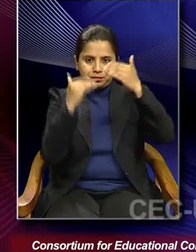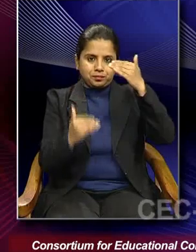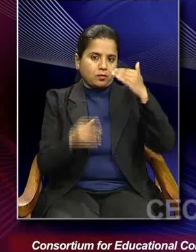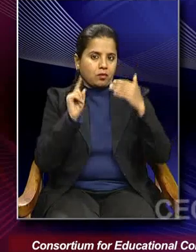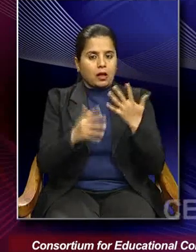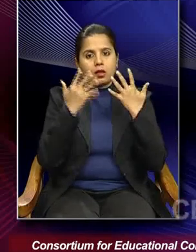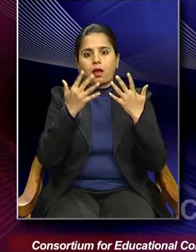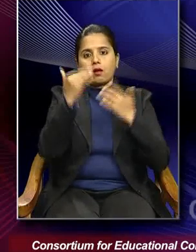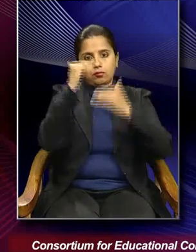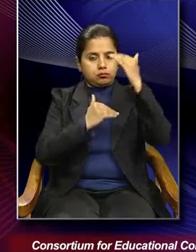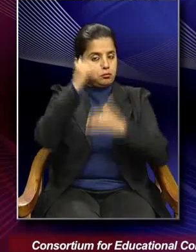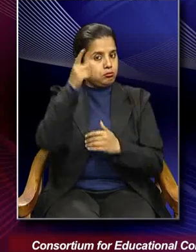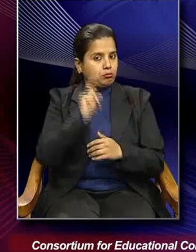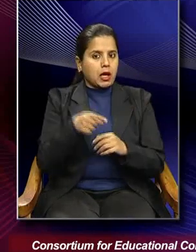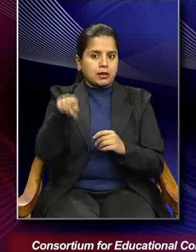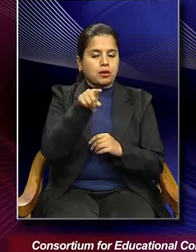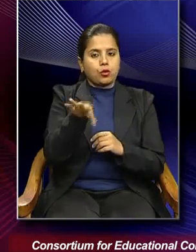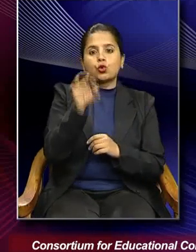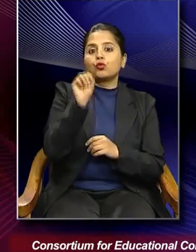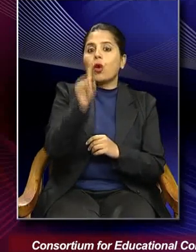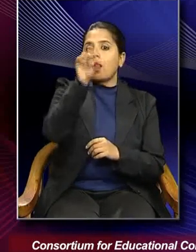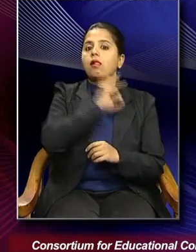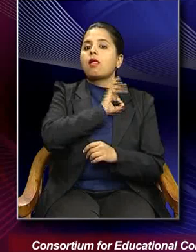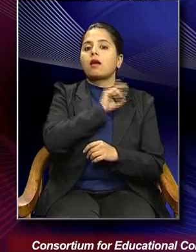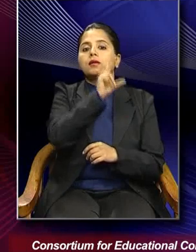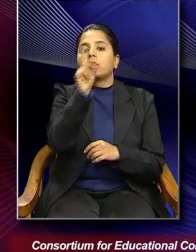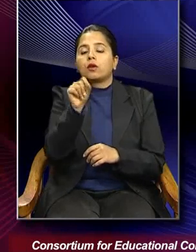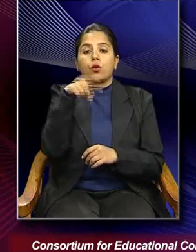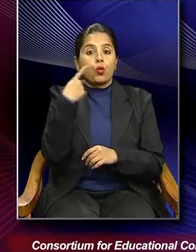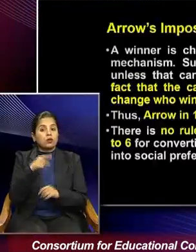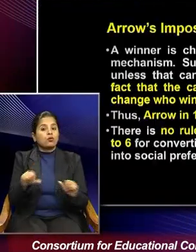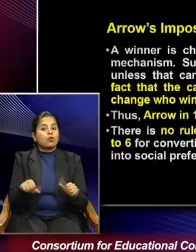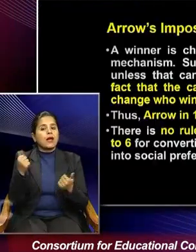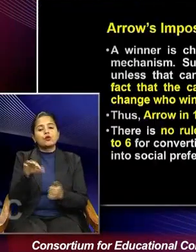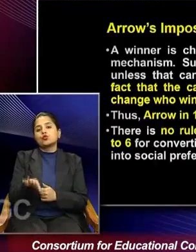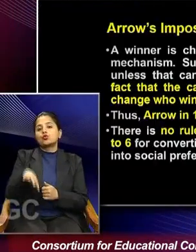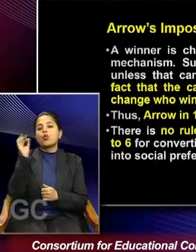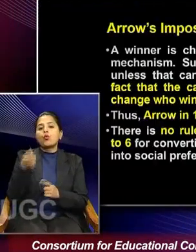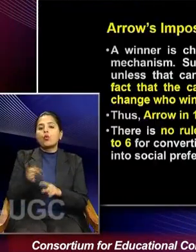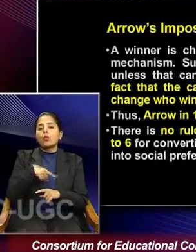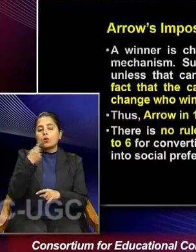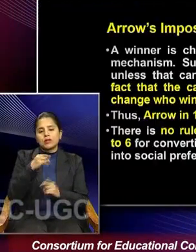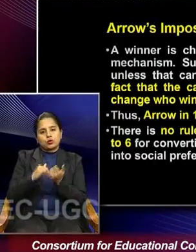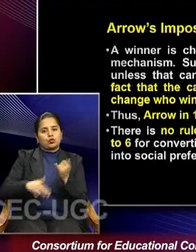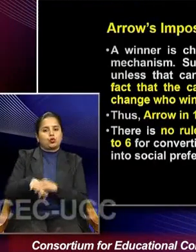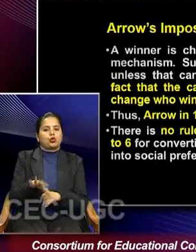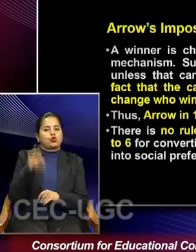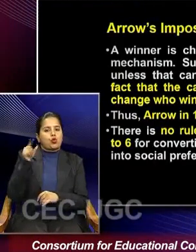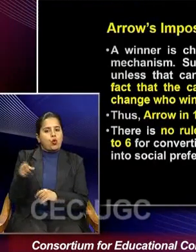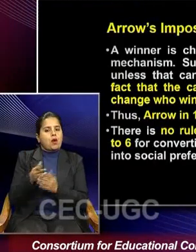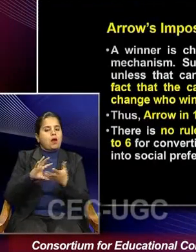ranked in this particular manner. A winner will be chosen by the social choice